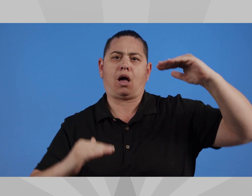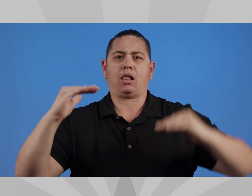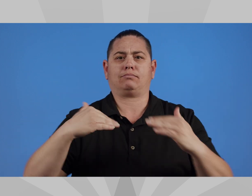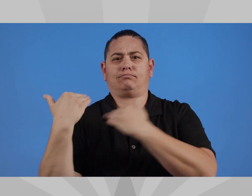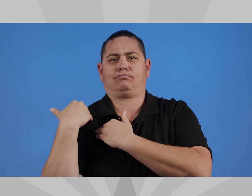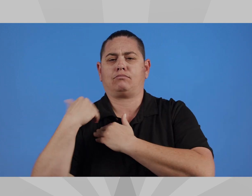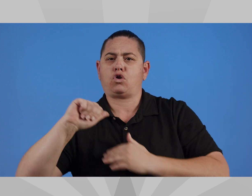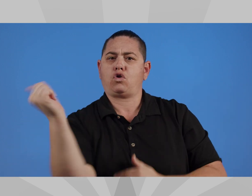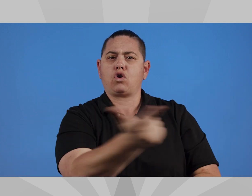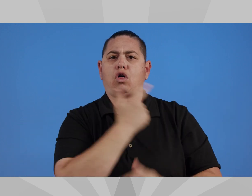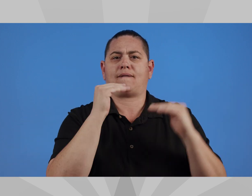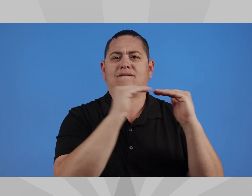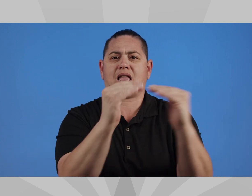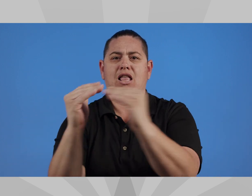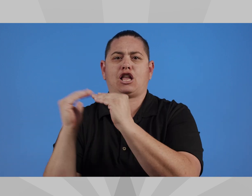fairly.